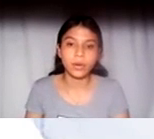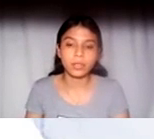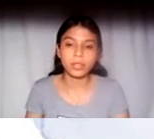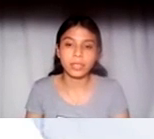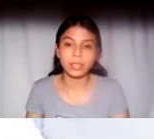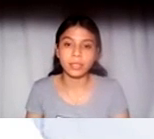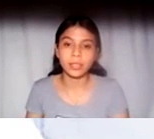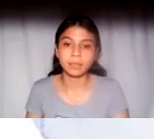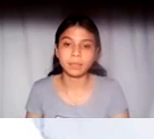not